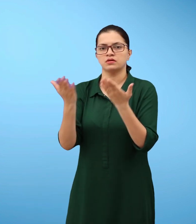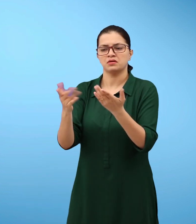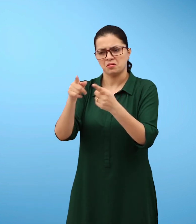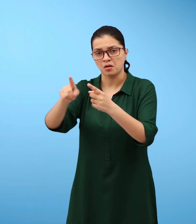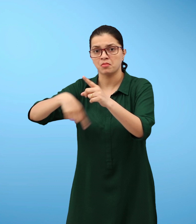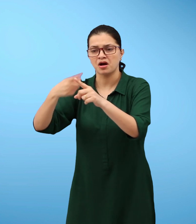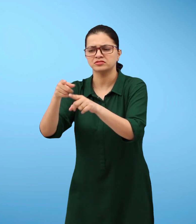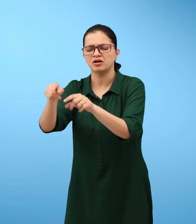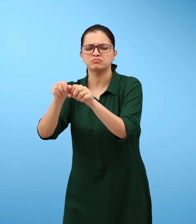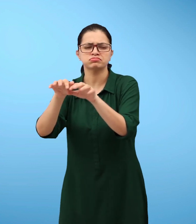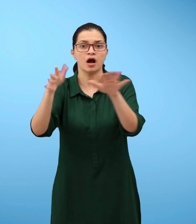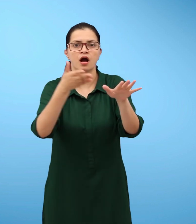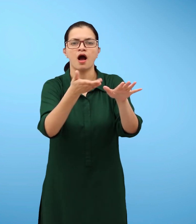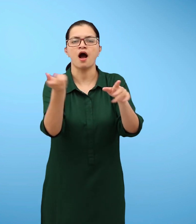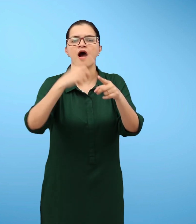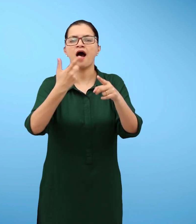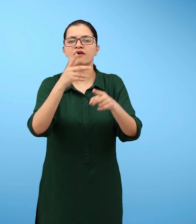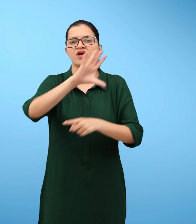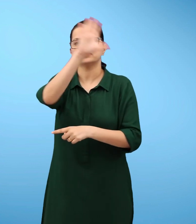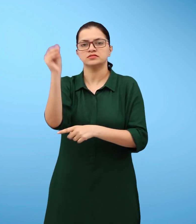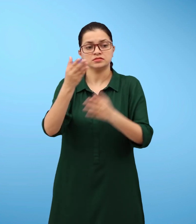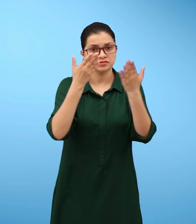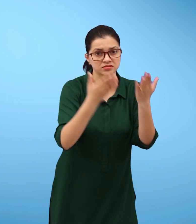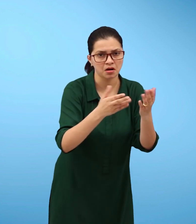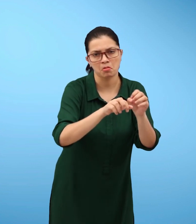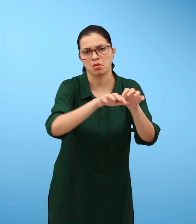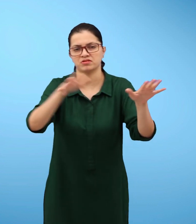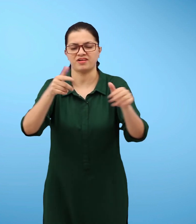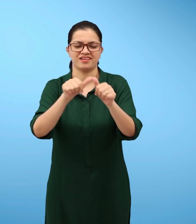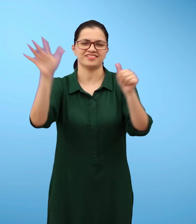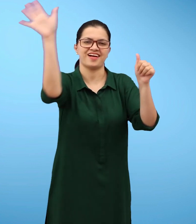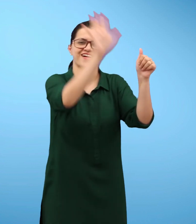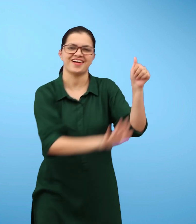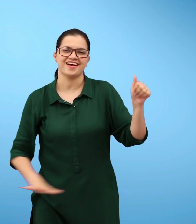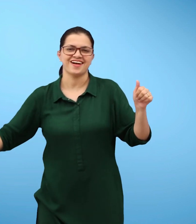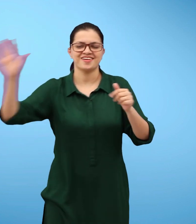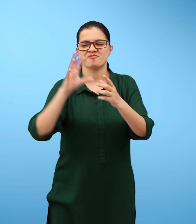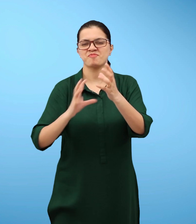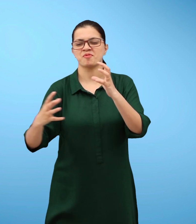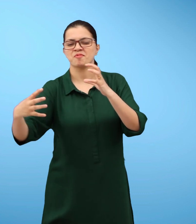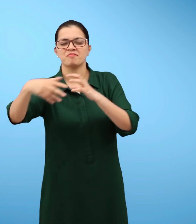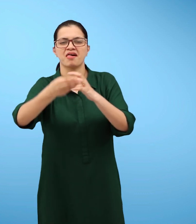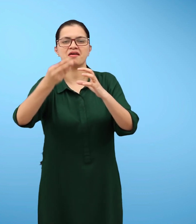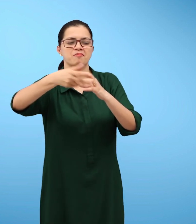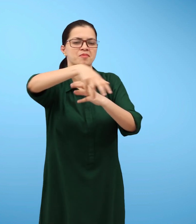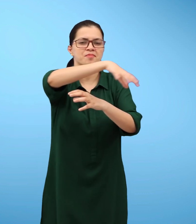From Baghdad, it spread to Europe, Africa, and other parts of Asia, including the